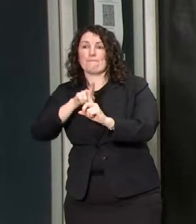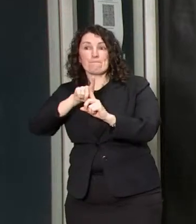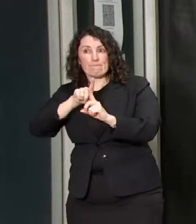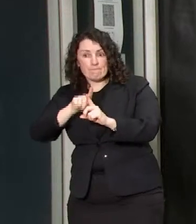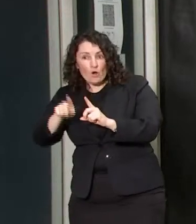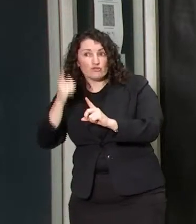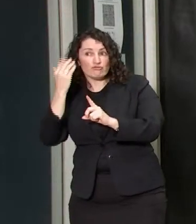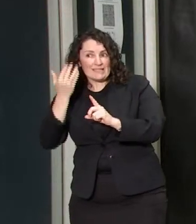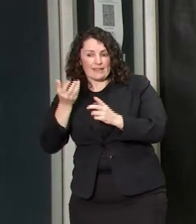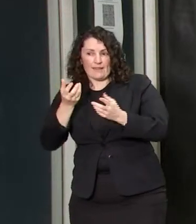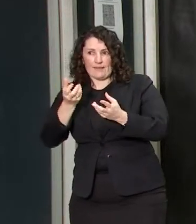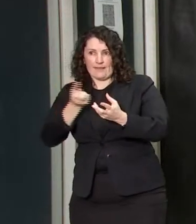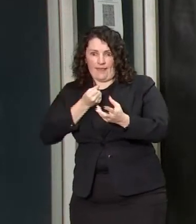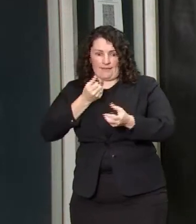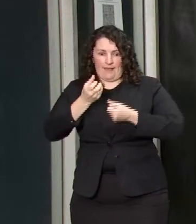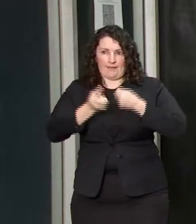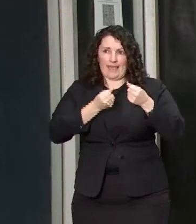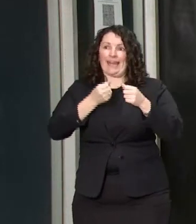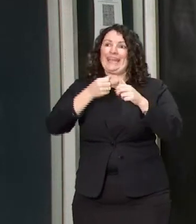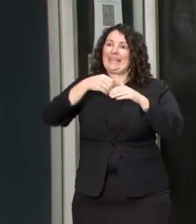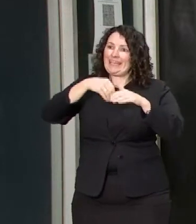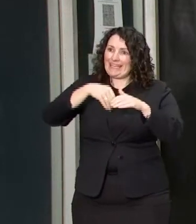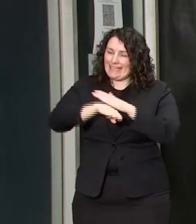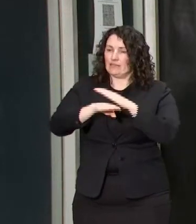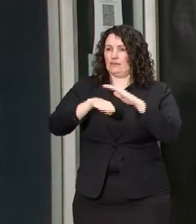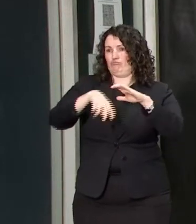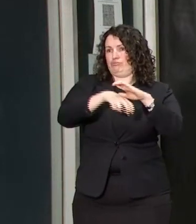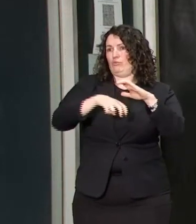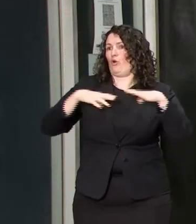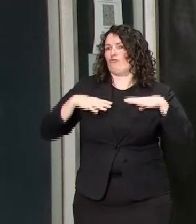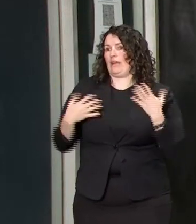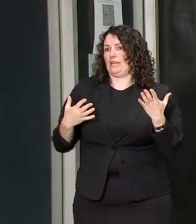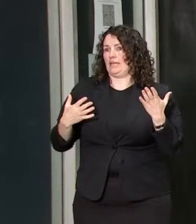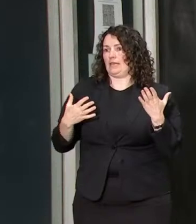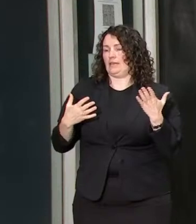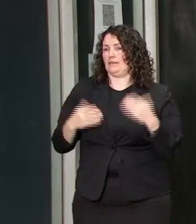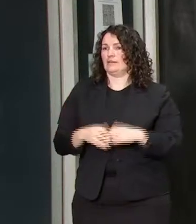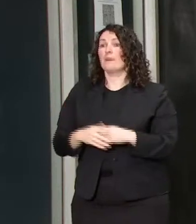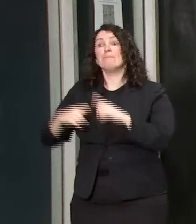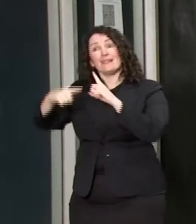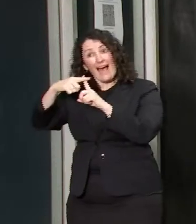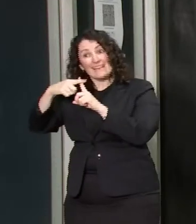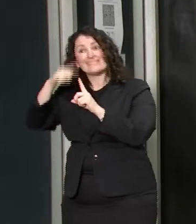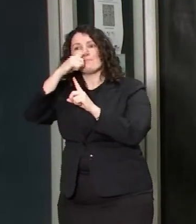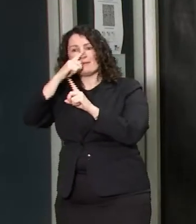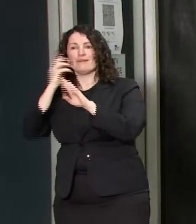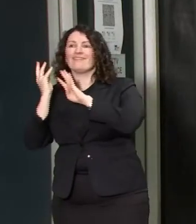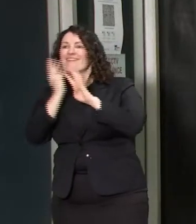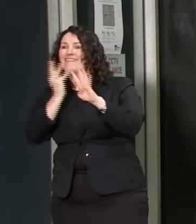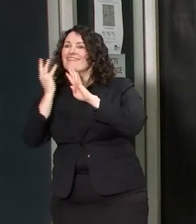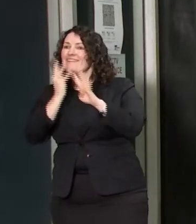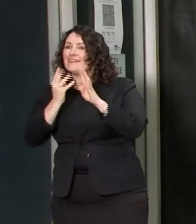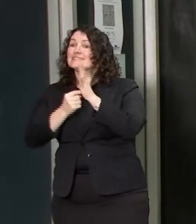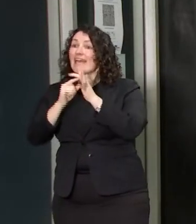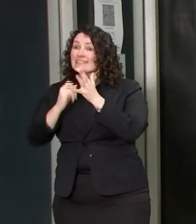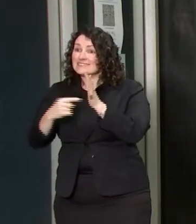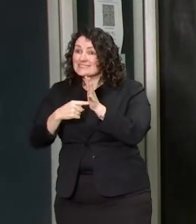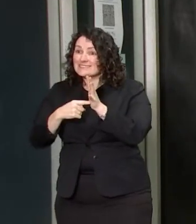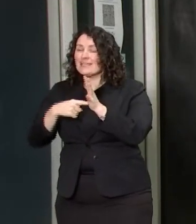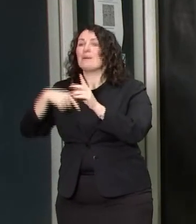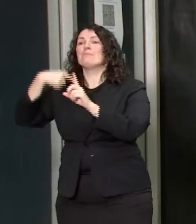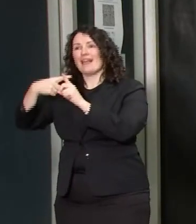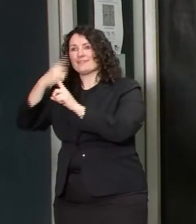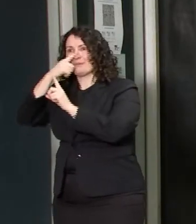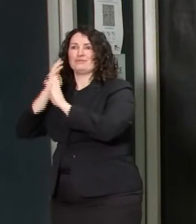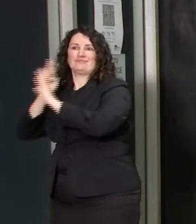this, people doing the right thing, people testing in high numbers, and the vaccinations that are occurring are protecting more and more people. And can I just ask